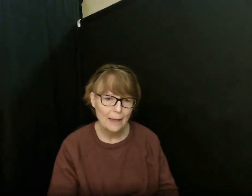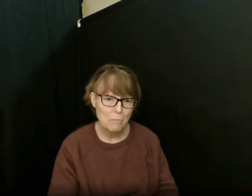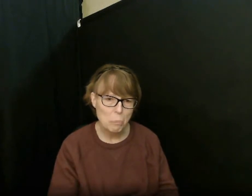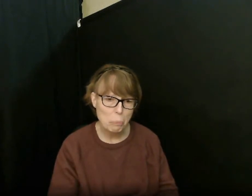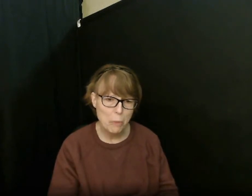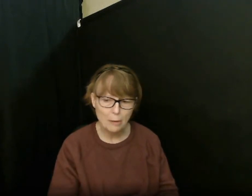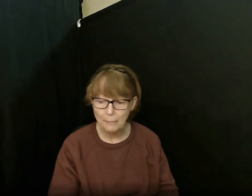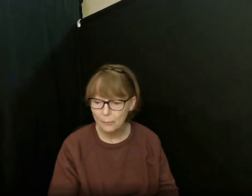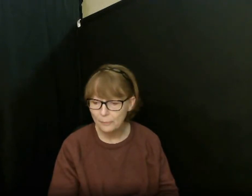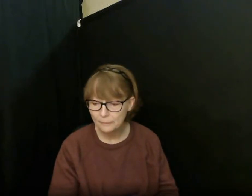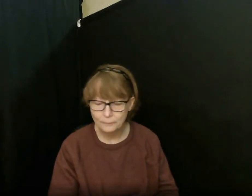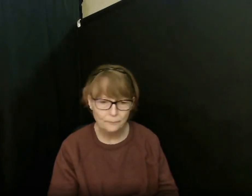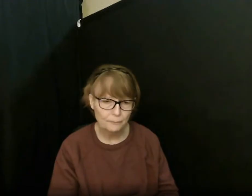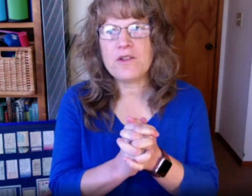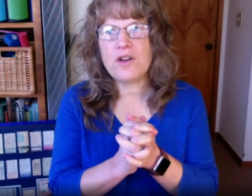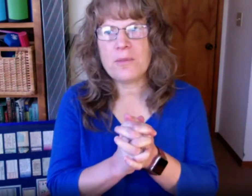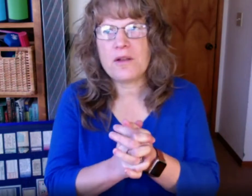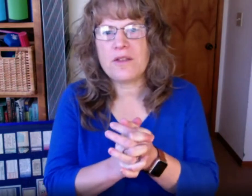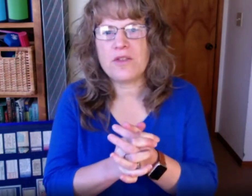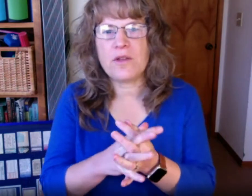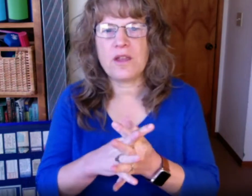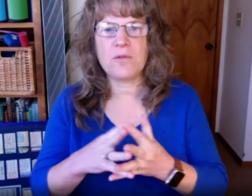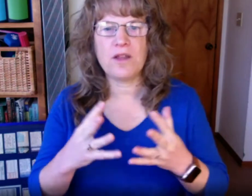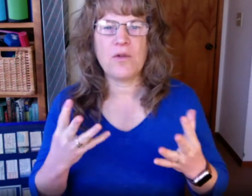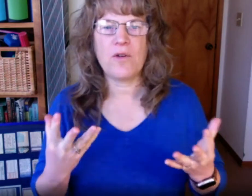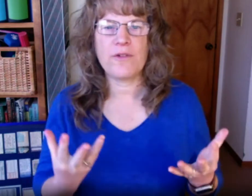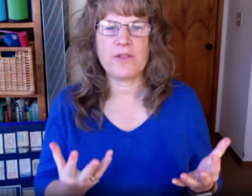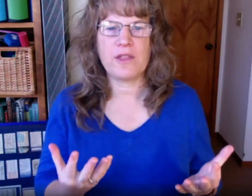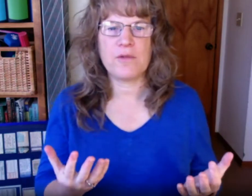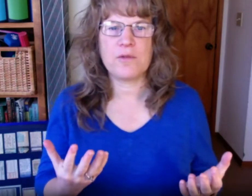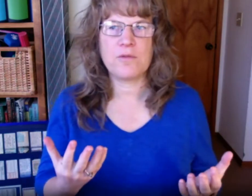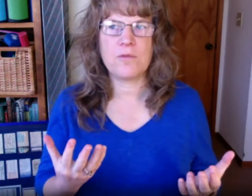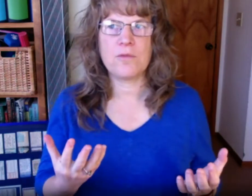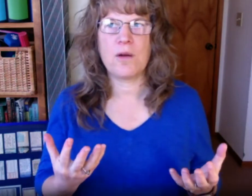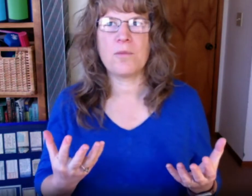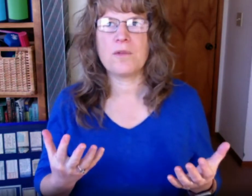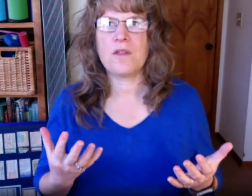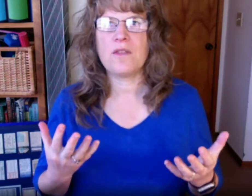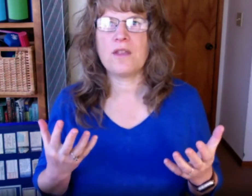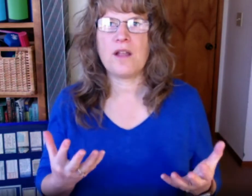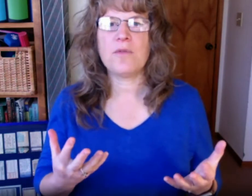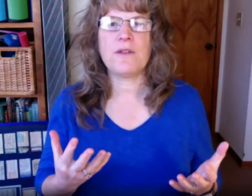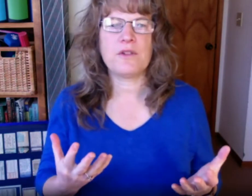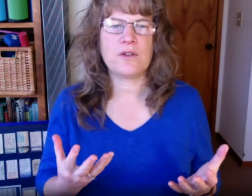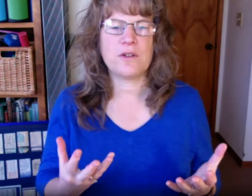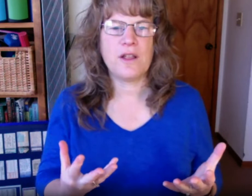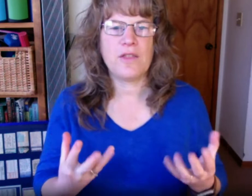helpful. And then okay, before we talk about lesson 3, can we go over um the signs we've learned that